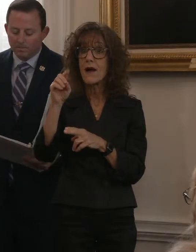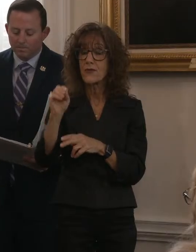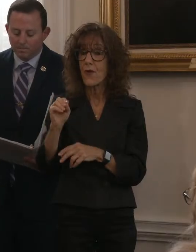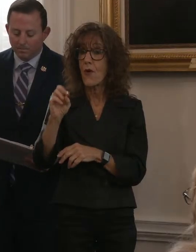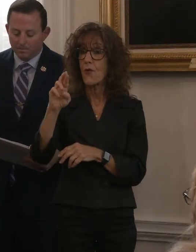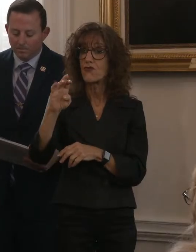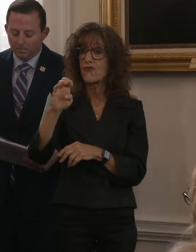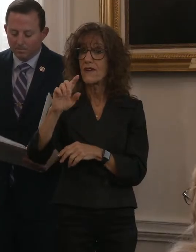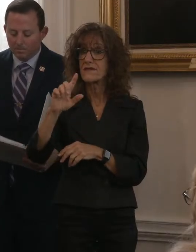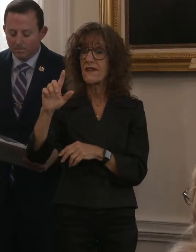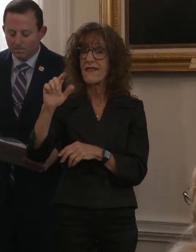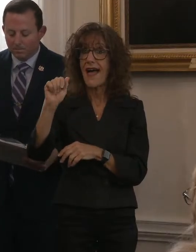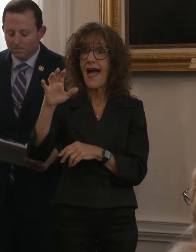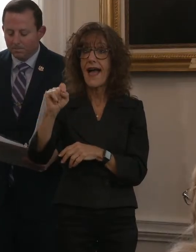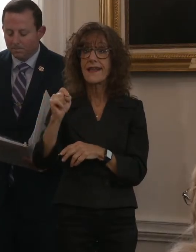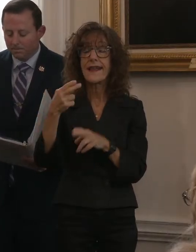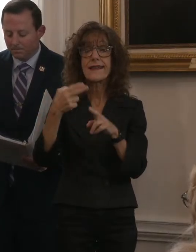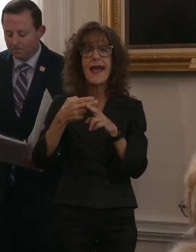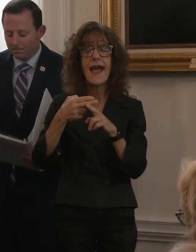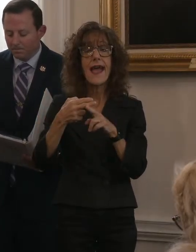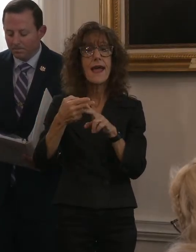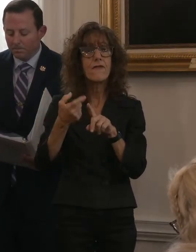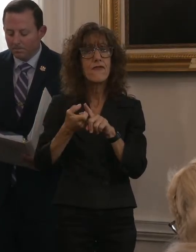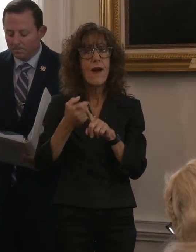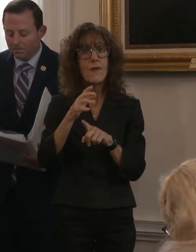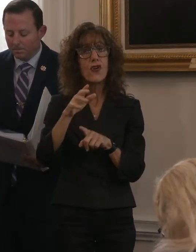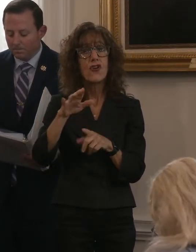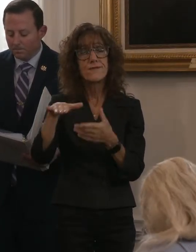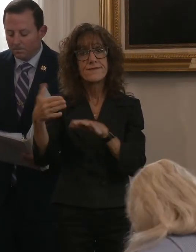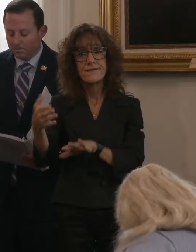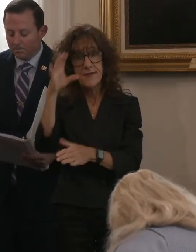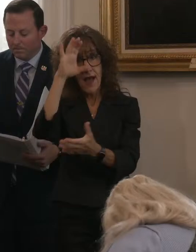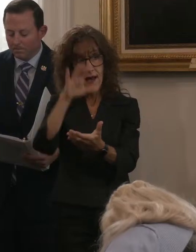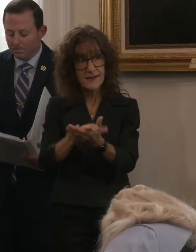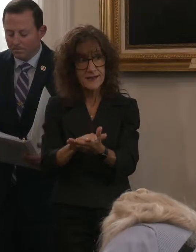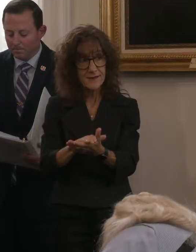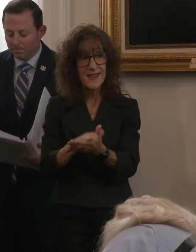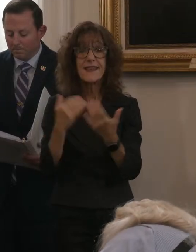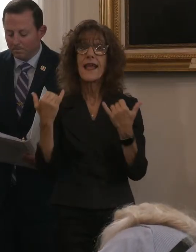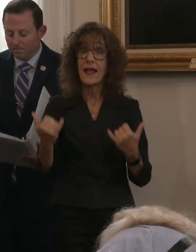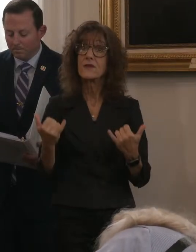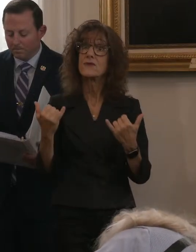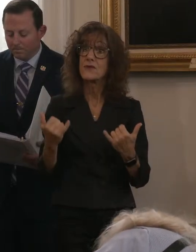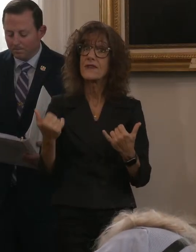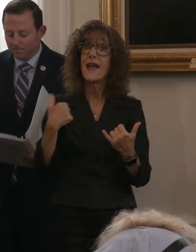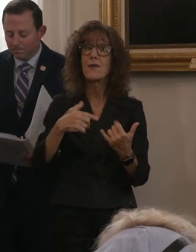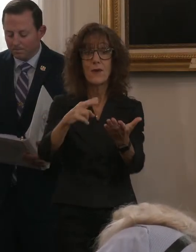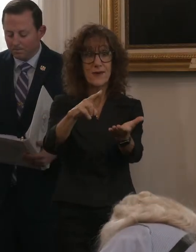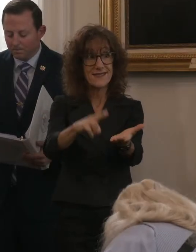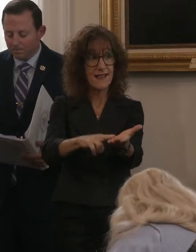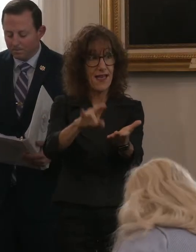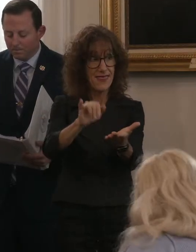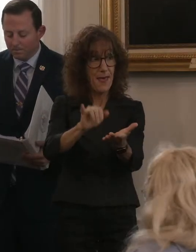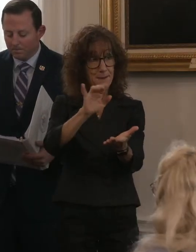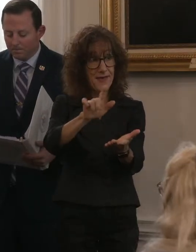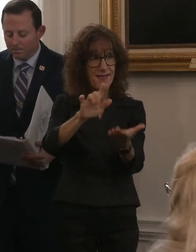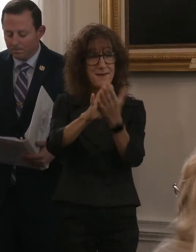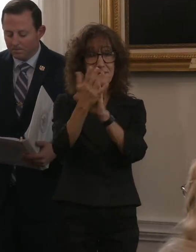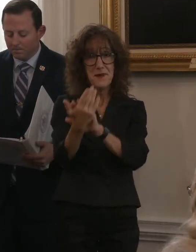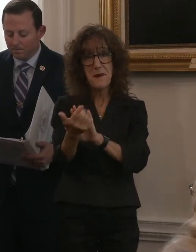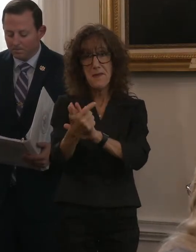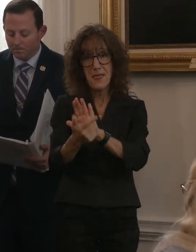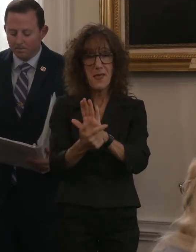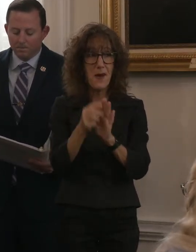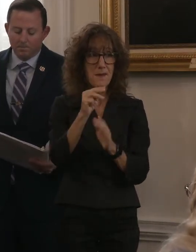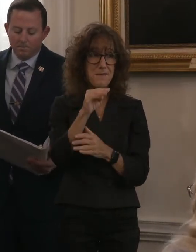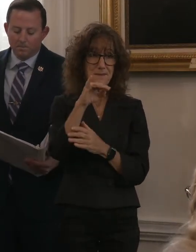Act, named after her late husband. And today, we will sign that bill into law.